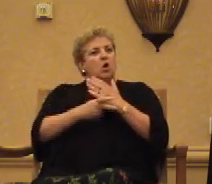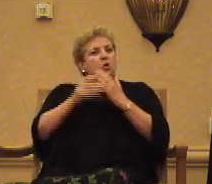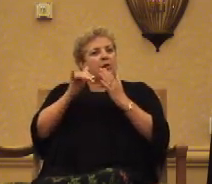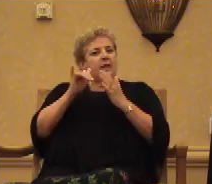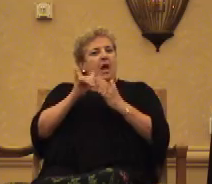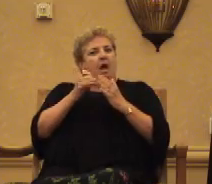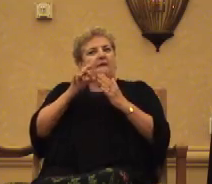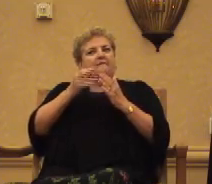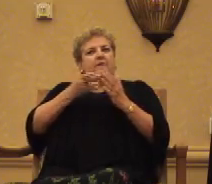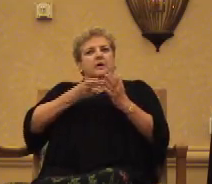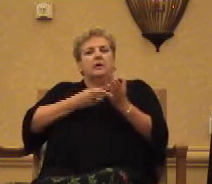a genuineness